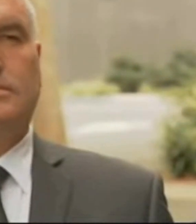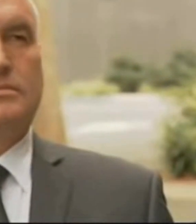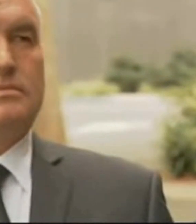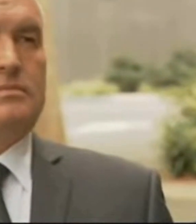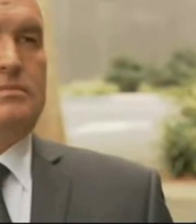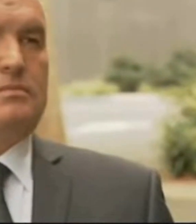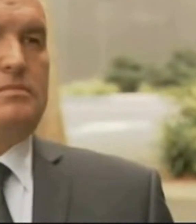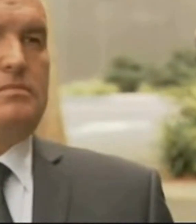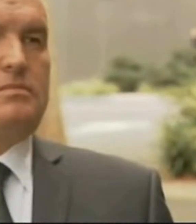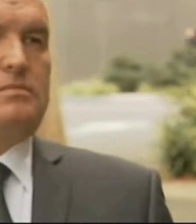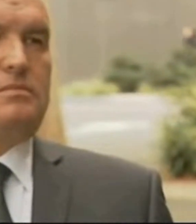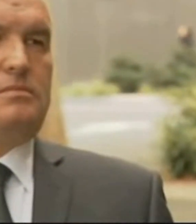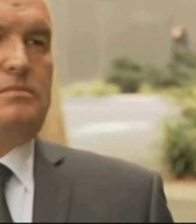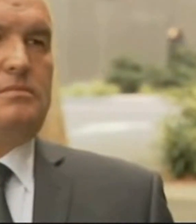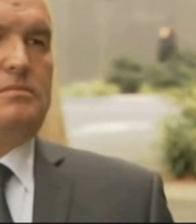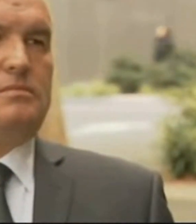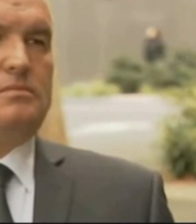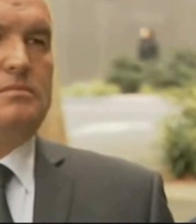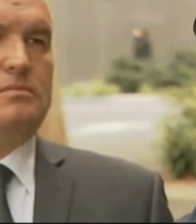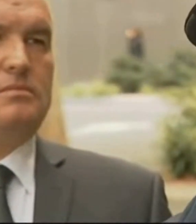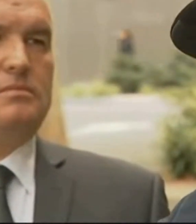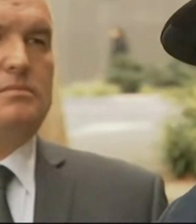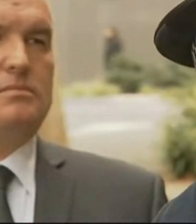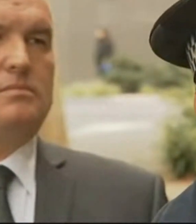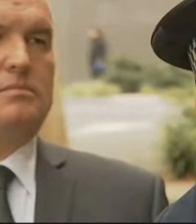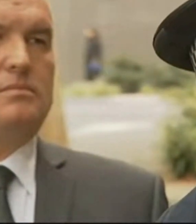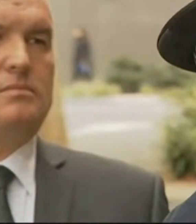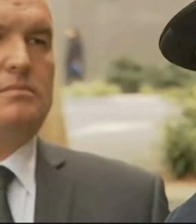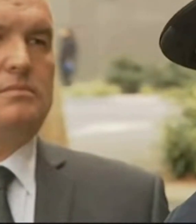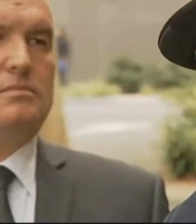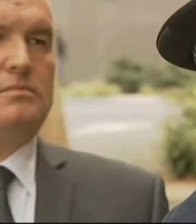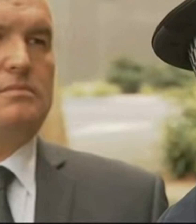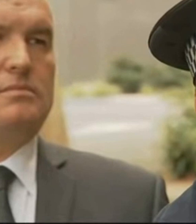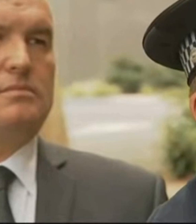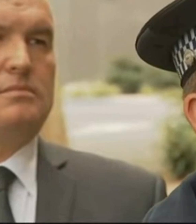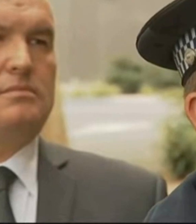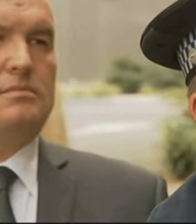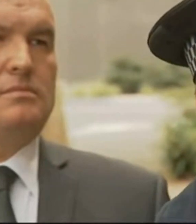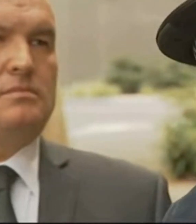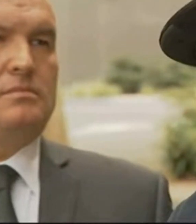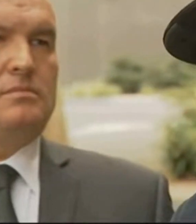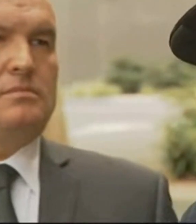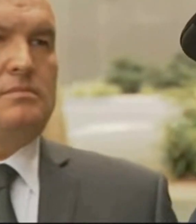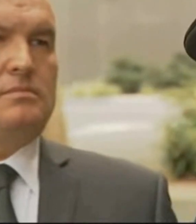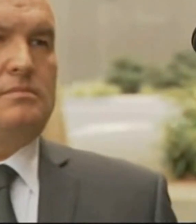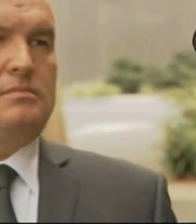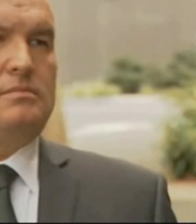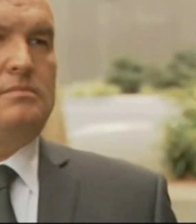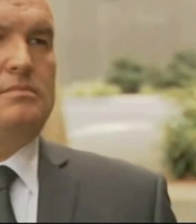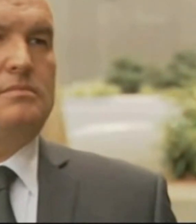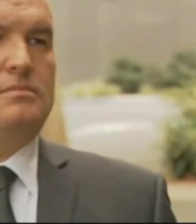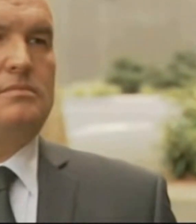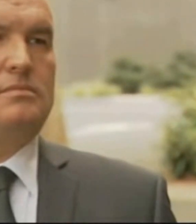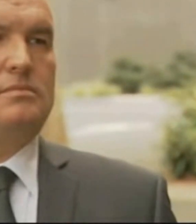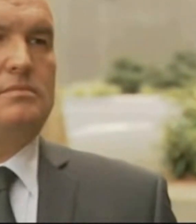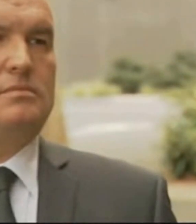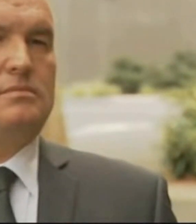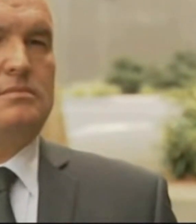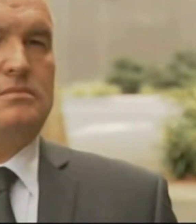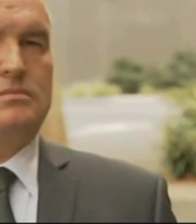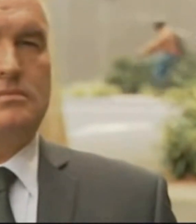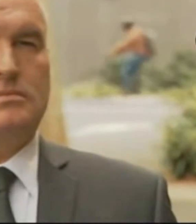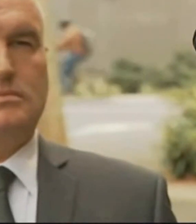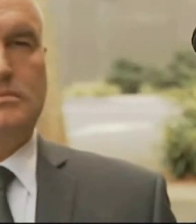absolutely. We saw during the height of the COVID lockdown a lot of officers on the ground, especially places like Bondi, where we have seen